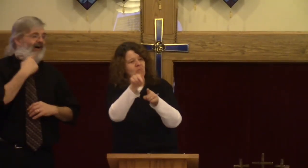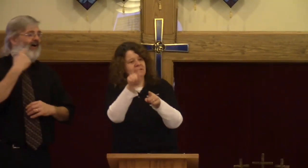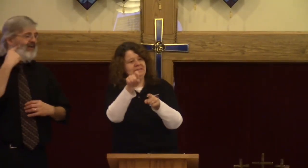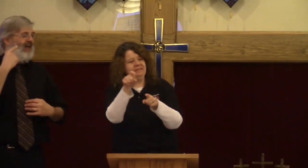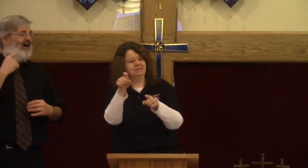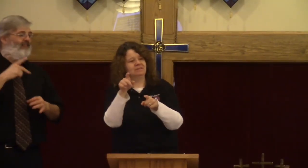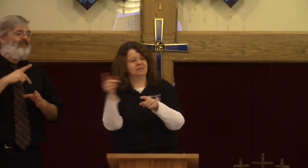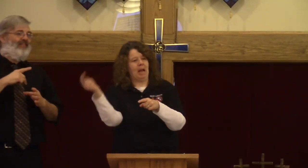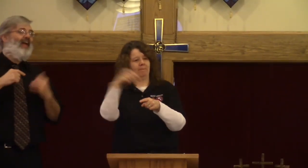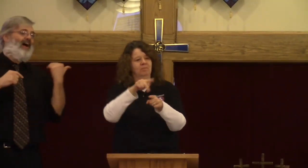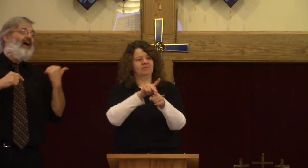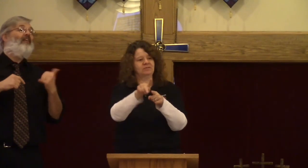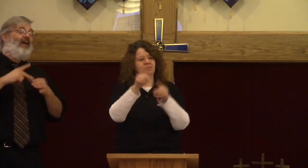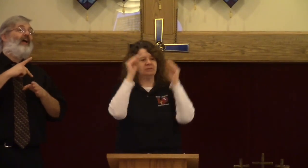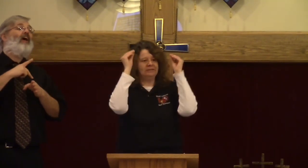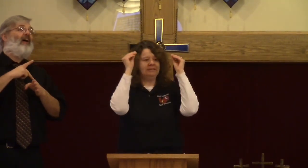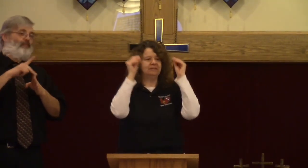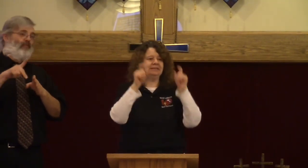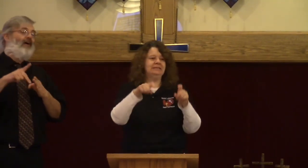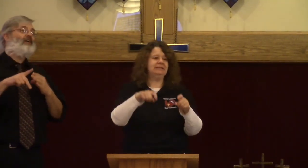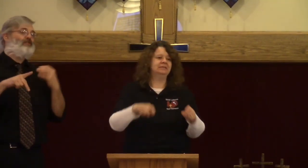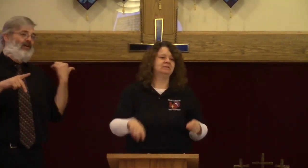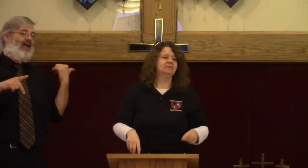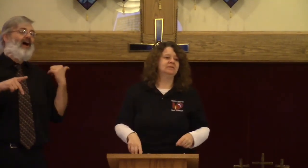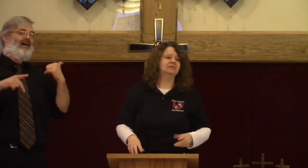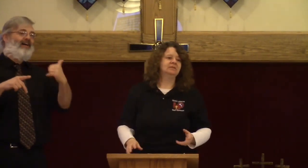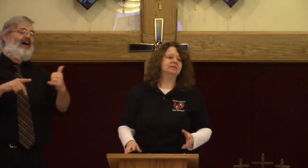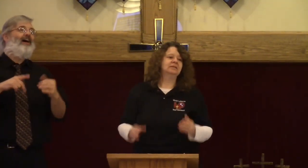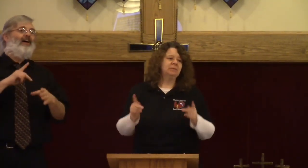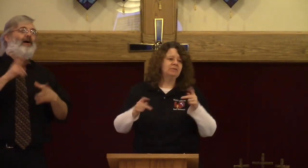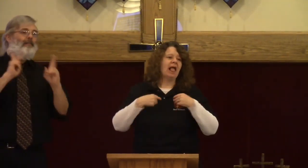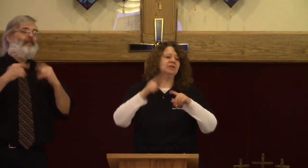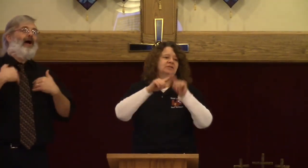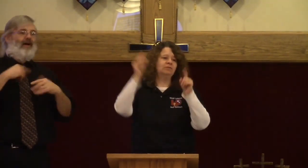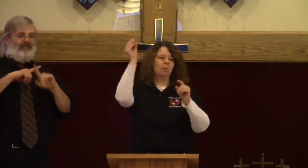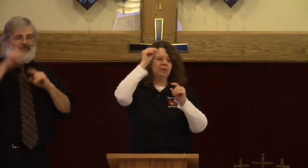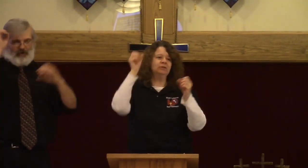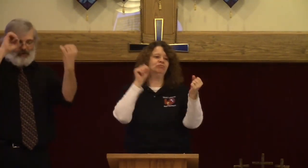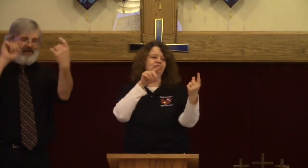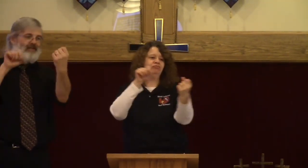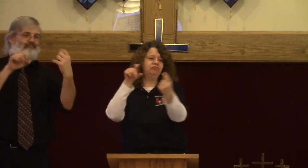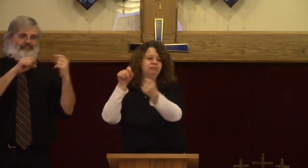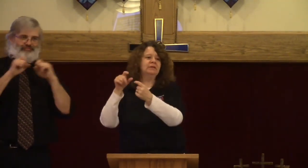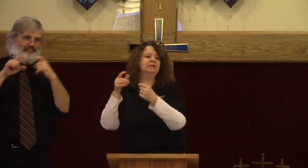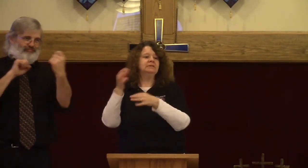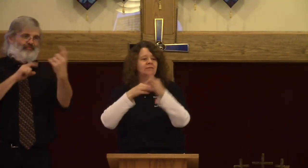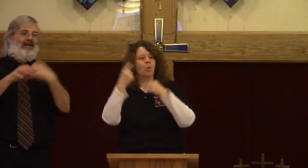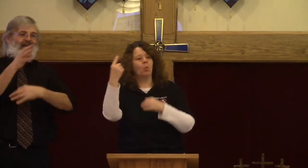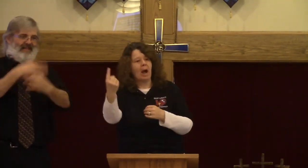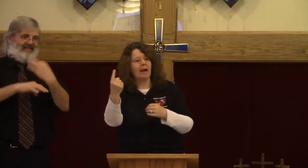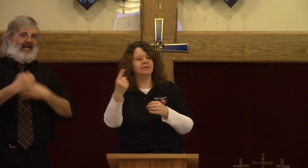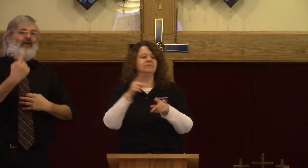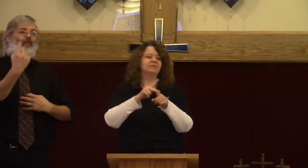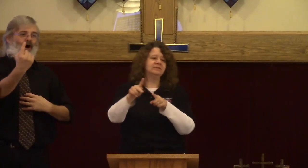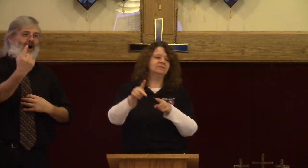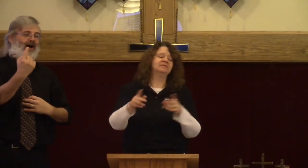All them. Yeah, there they have professional. Yeah. People have different opinions instead of